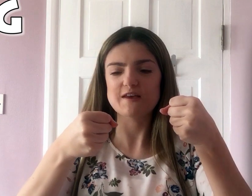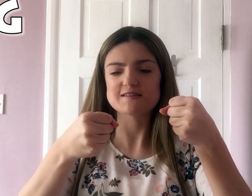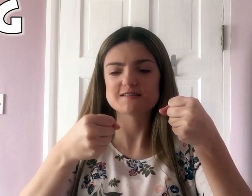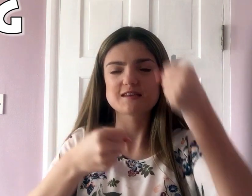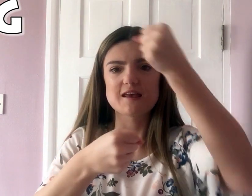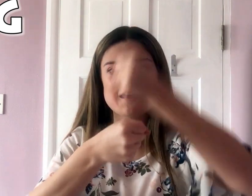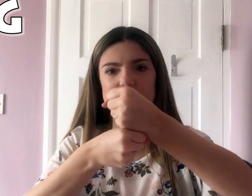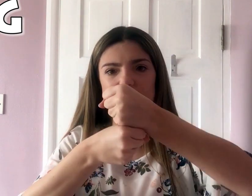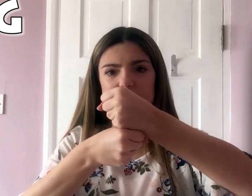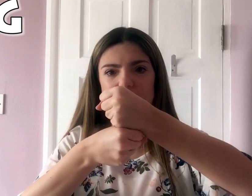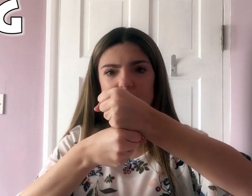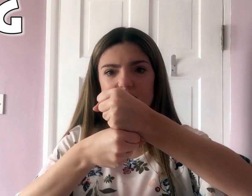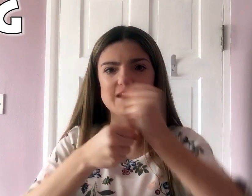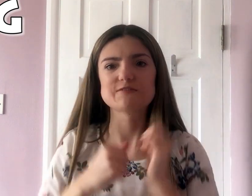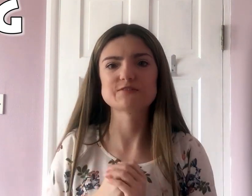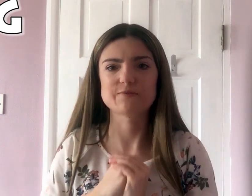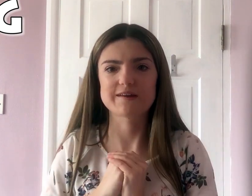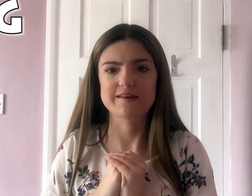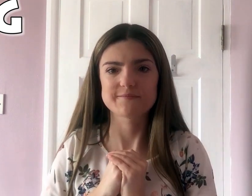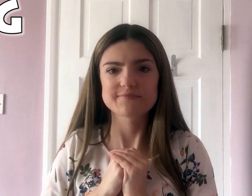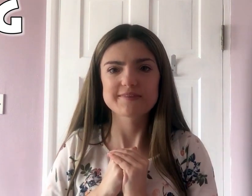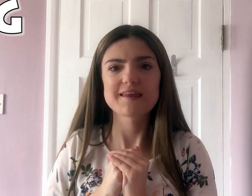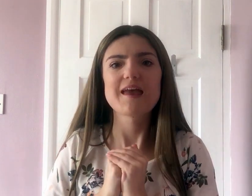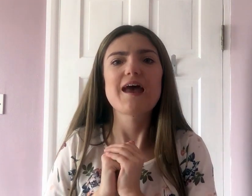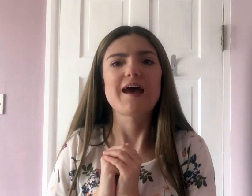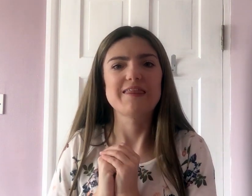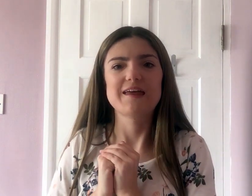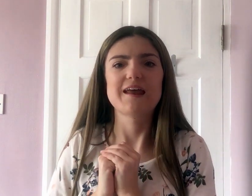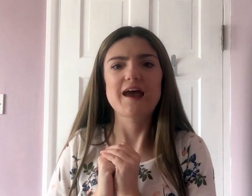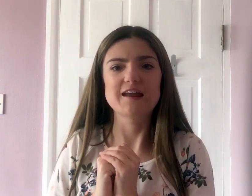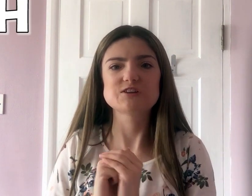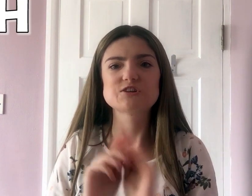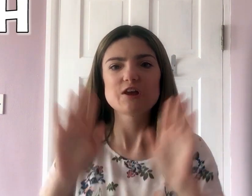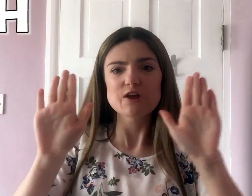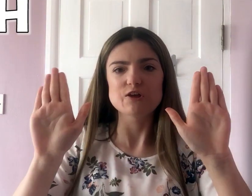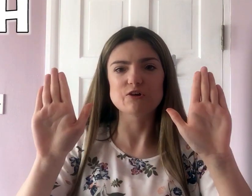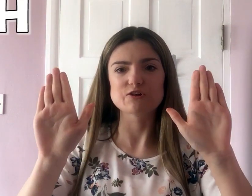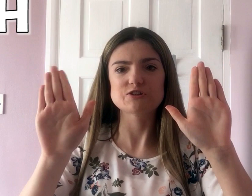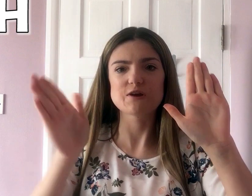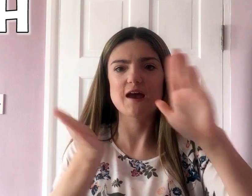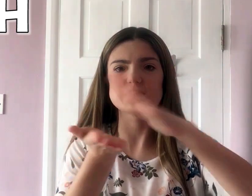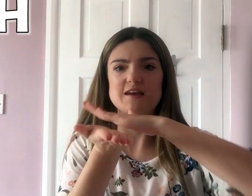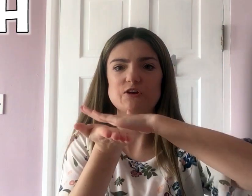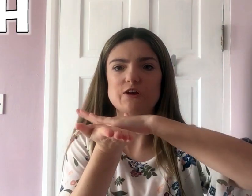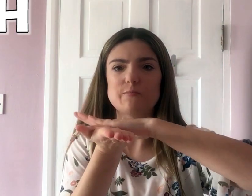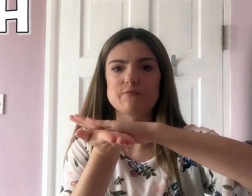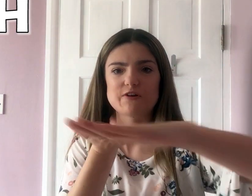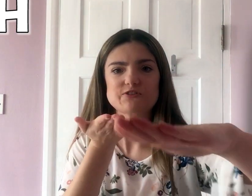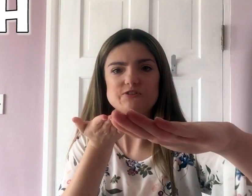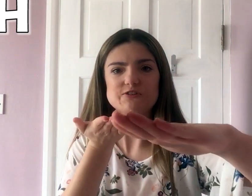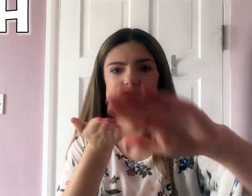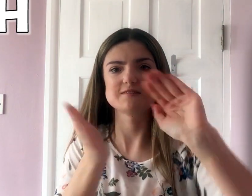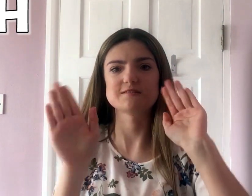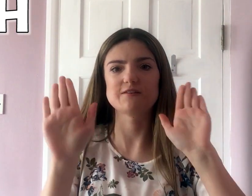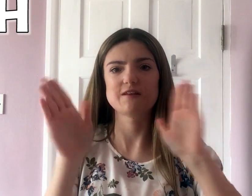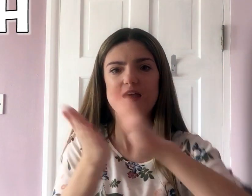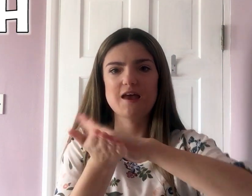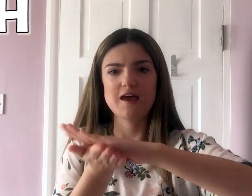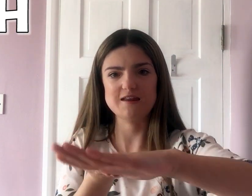fists, and you're on top like that. And then H, you got your two hands and you're going to brush. So